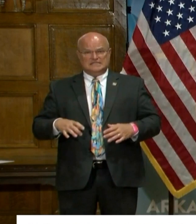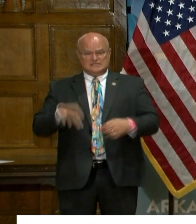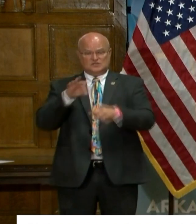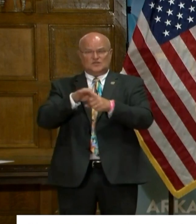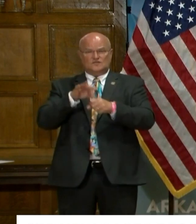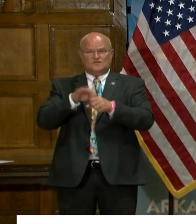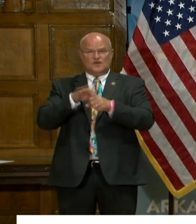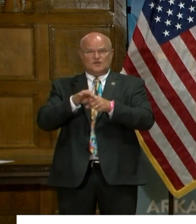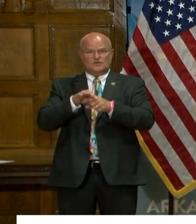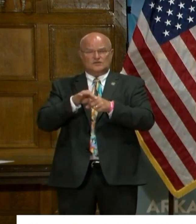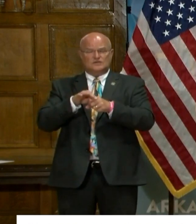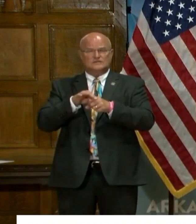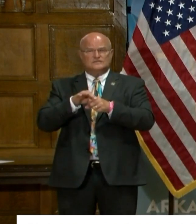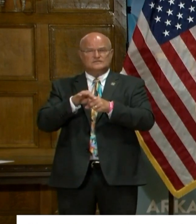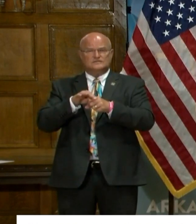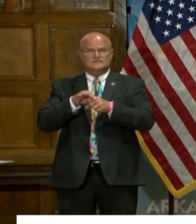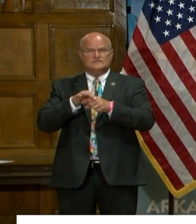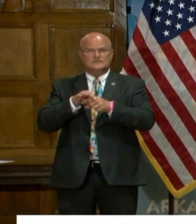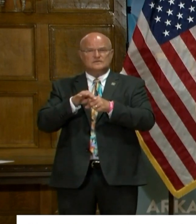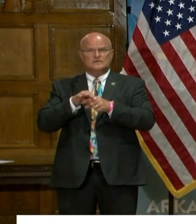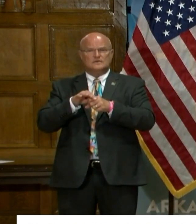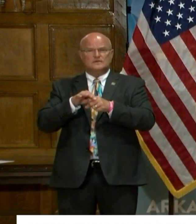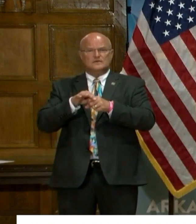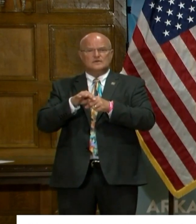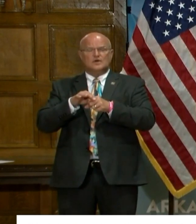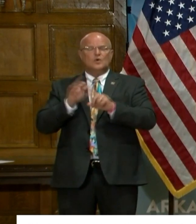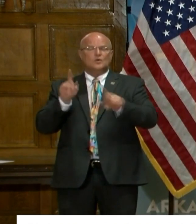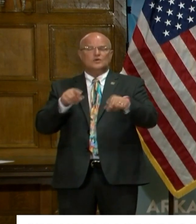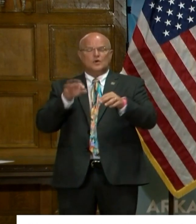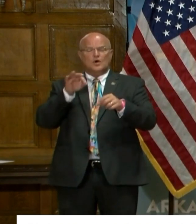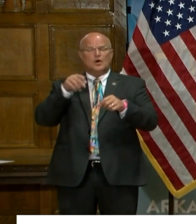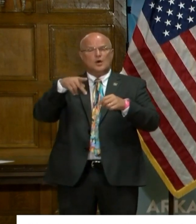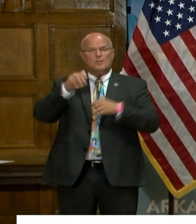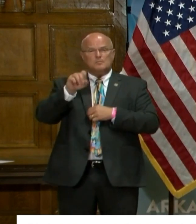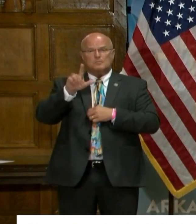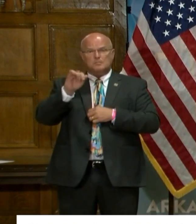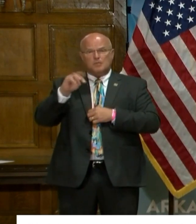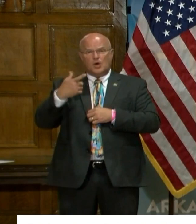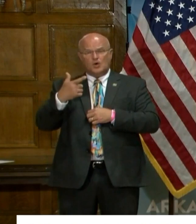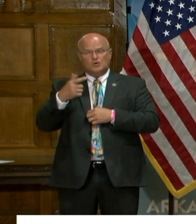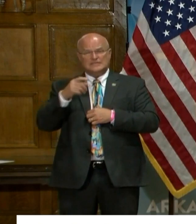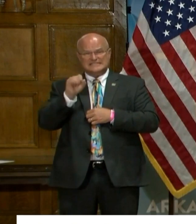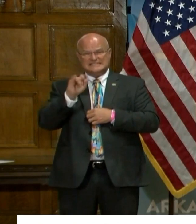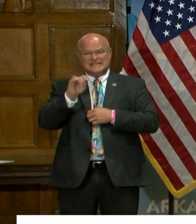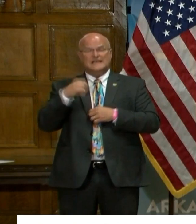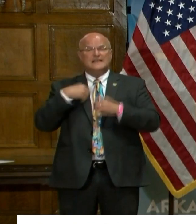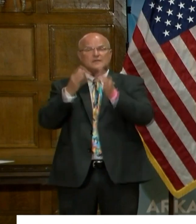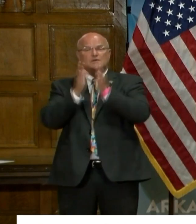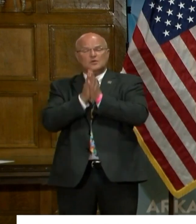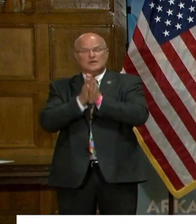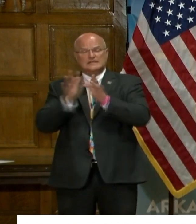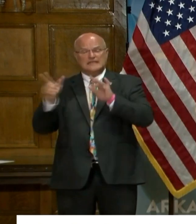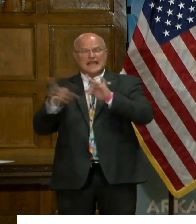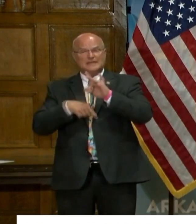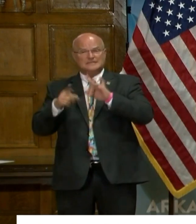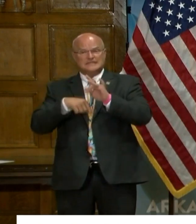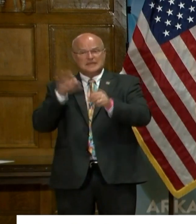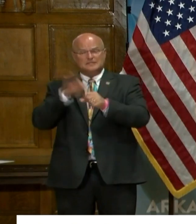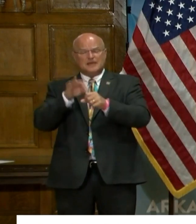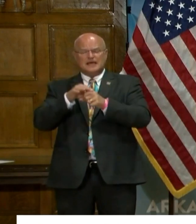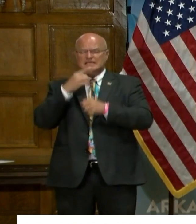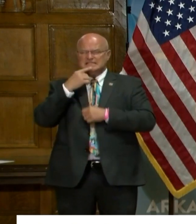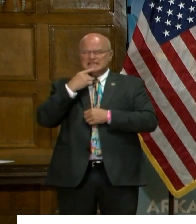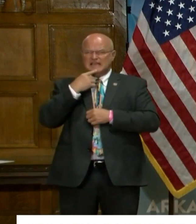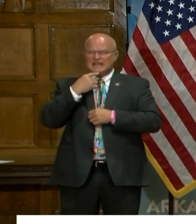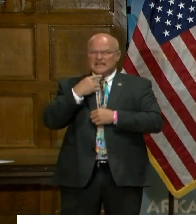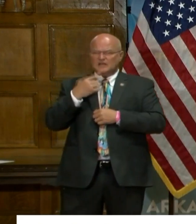voters are unavoidably absent from a polling site, they can request an absentee ballot. At the end of his statement, he said,